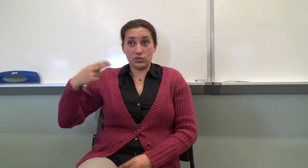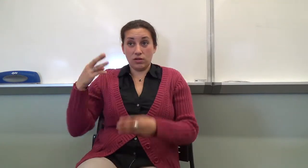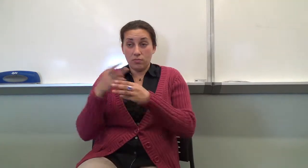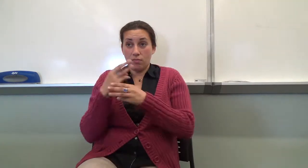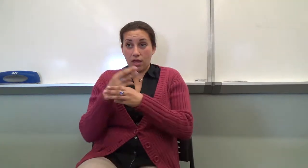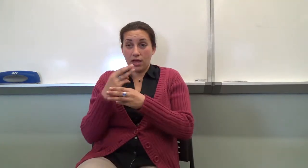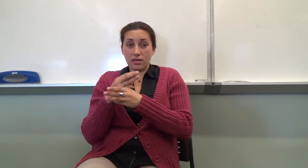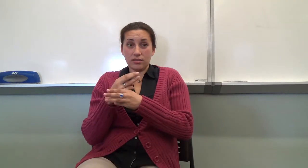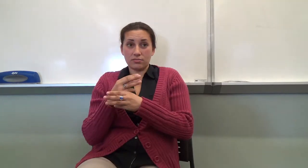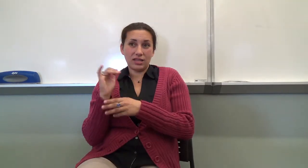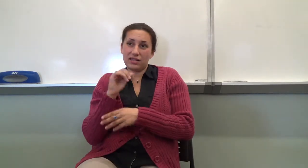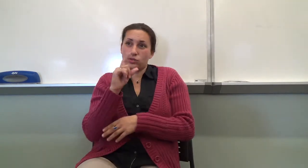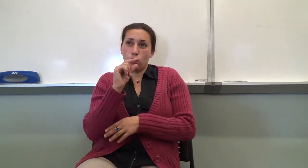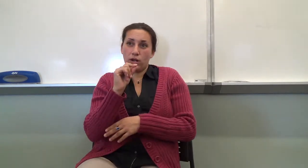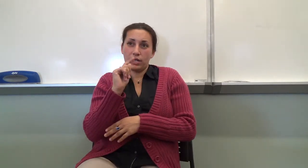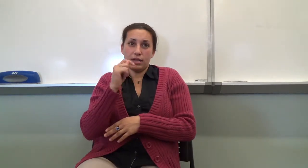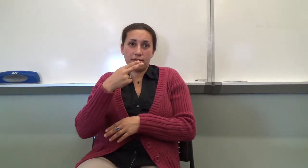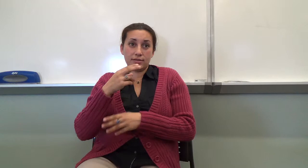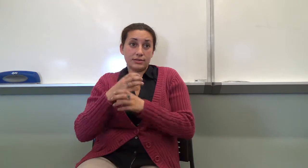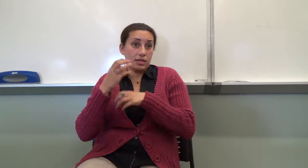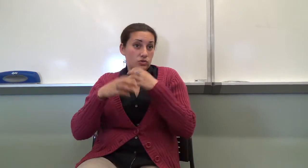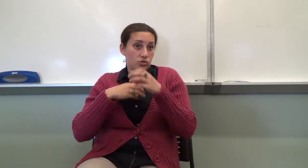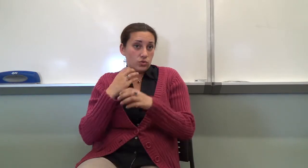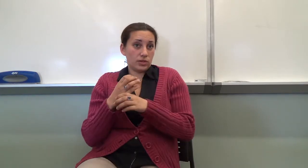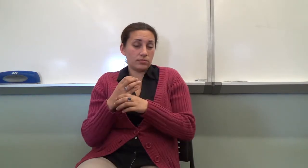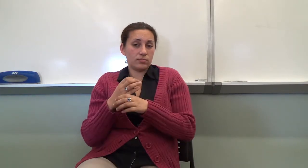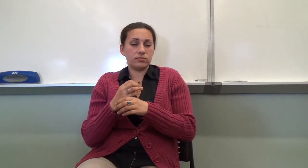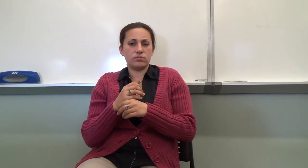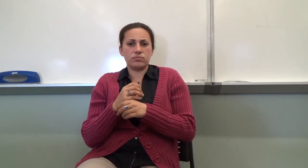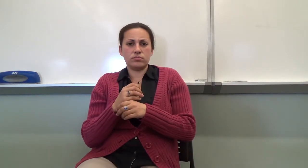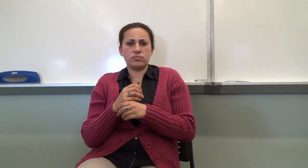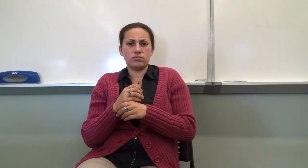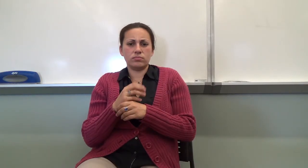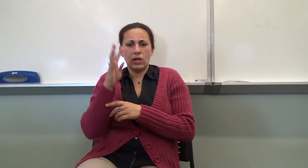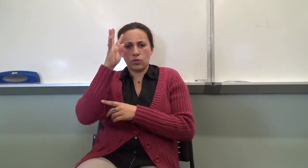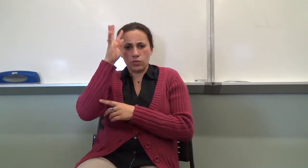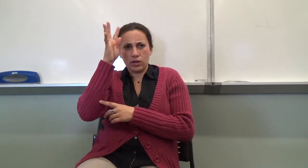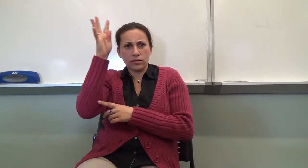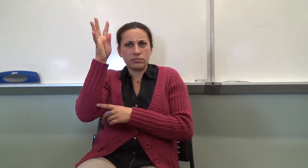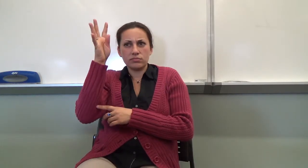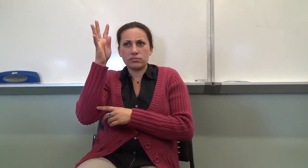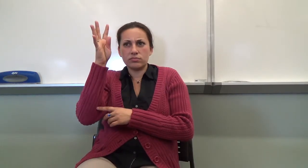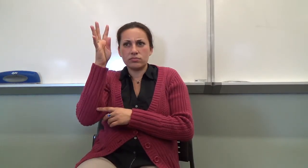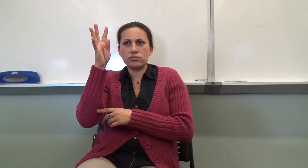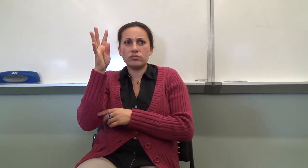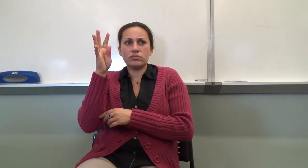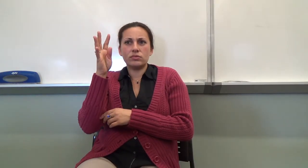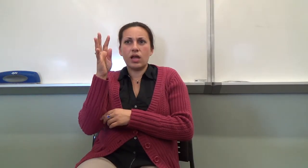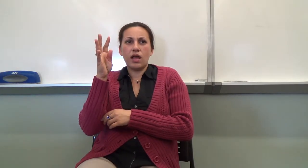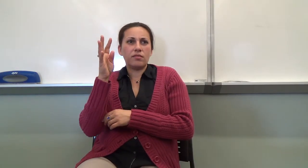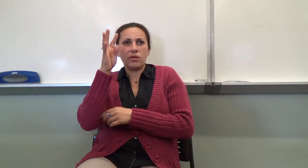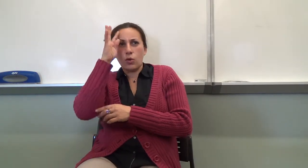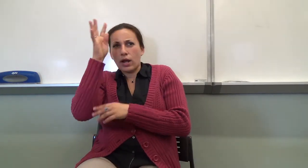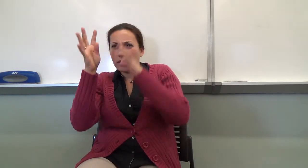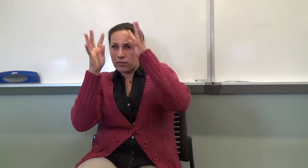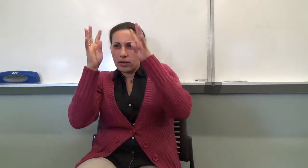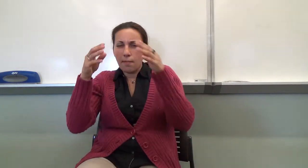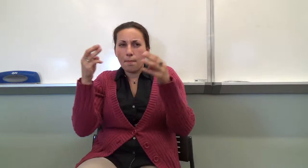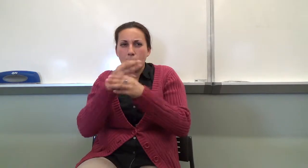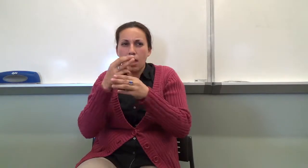the 20th century, they came up with discoveries in their ivory towers, never ever looking at the